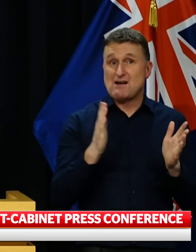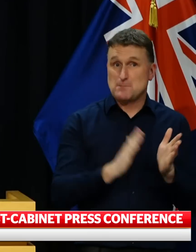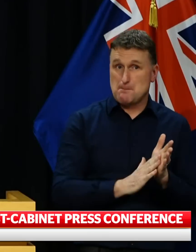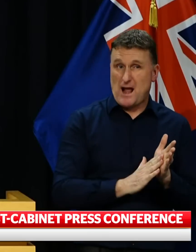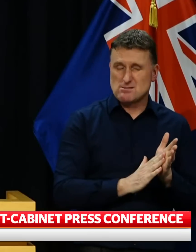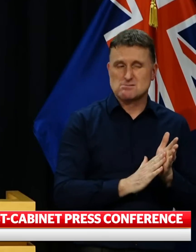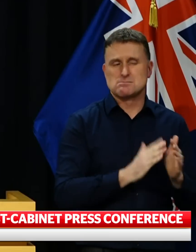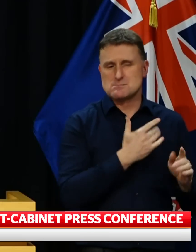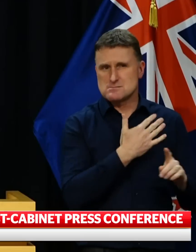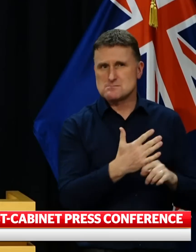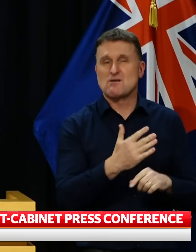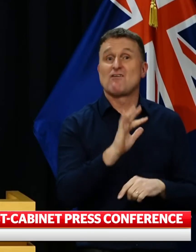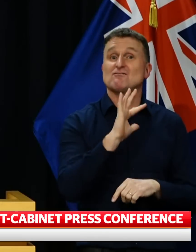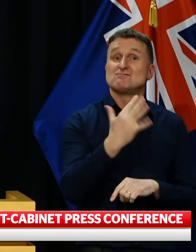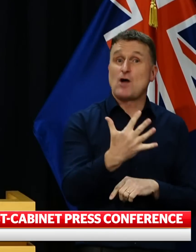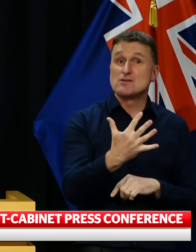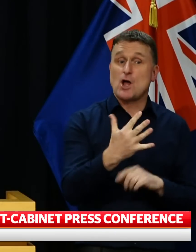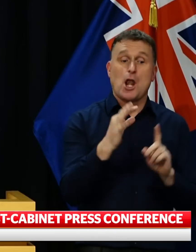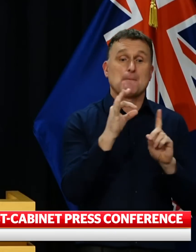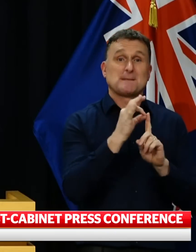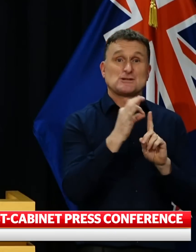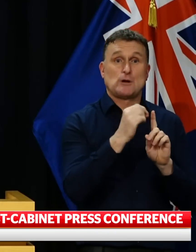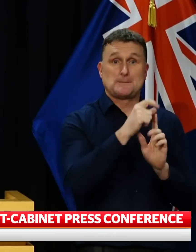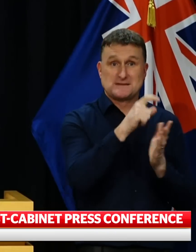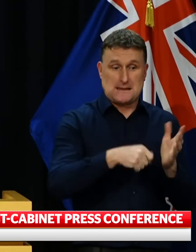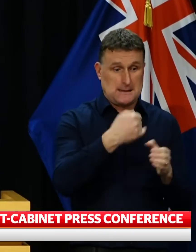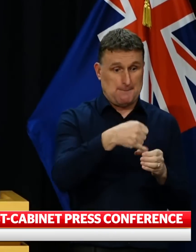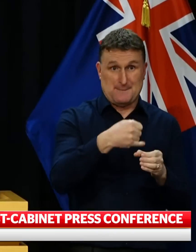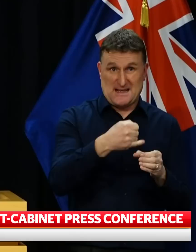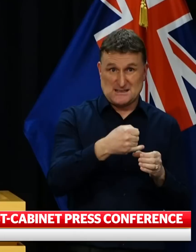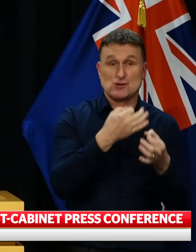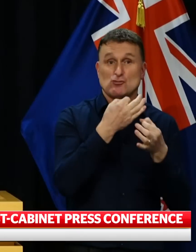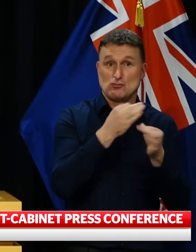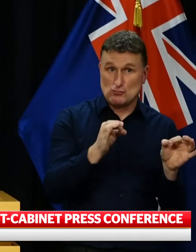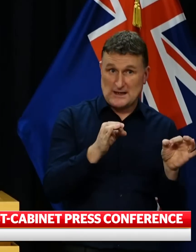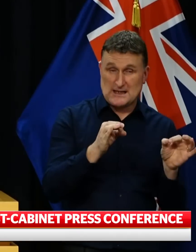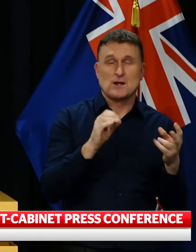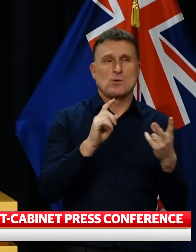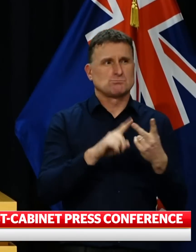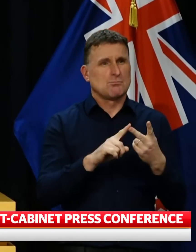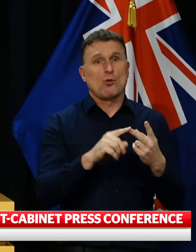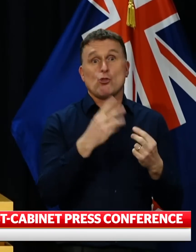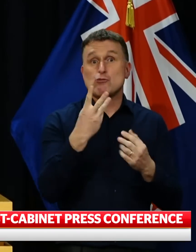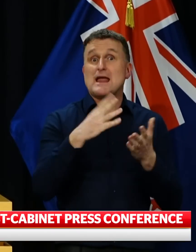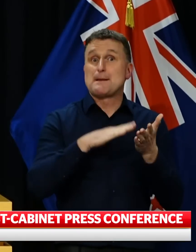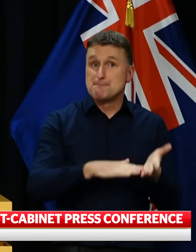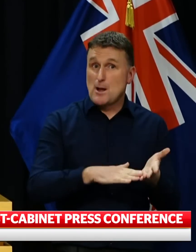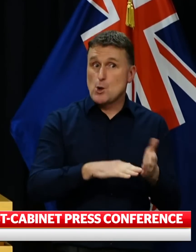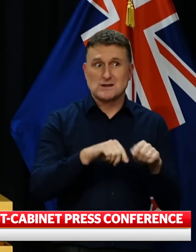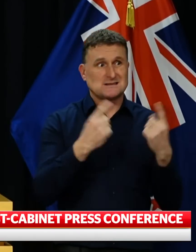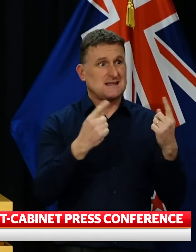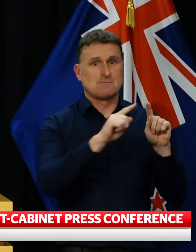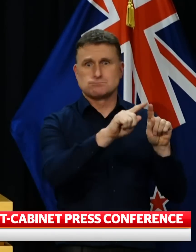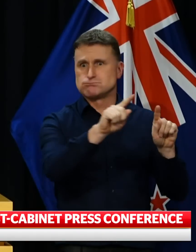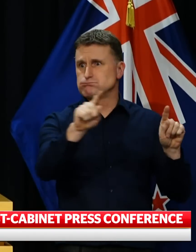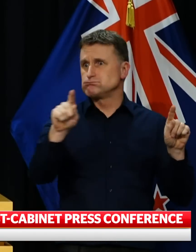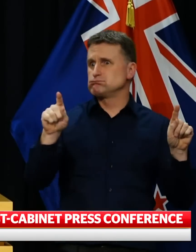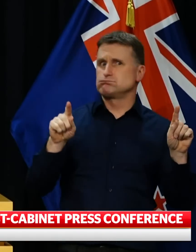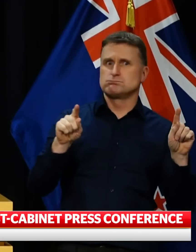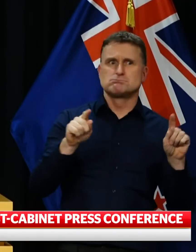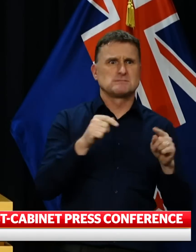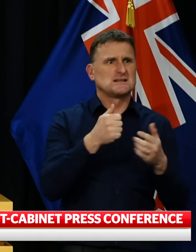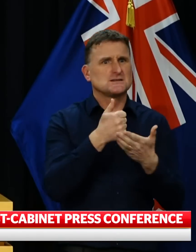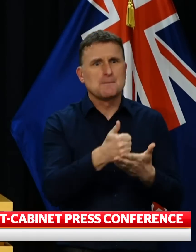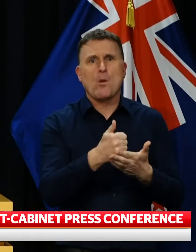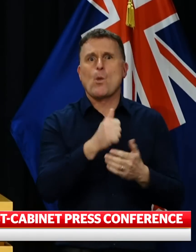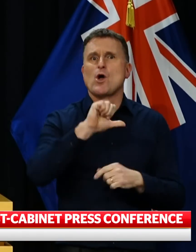$5 prescription fee, 3 million free prescriptions have already been filled, supporting the health of about 900,000